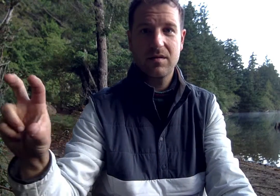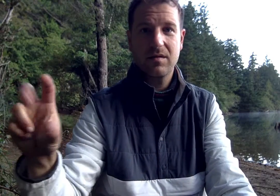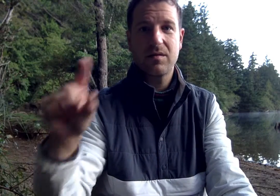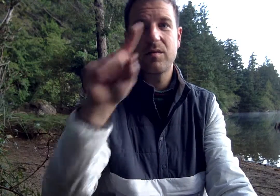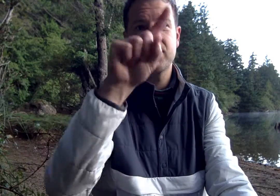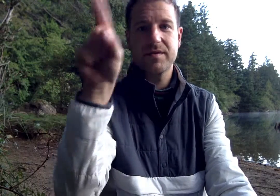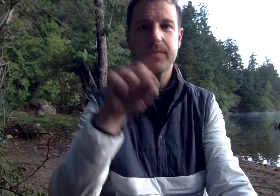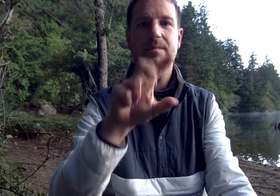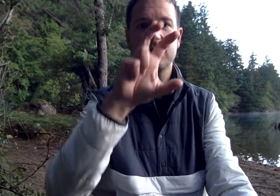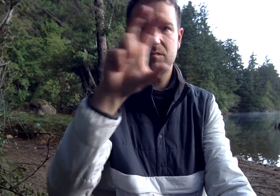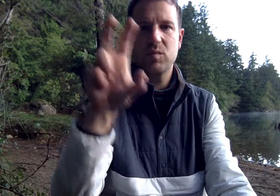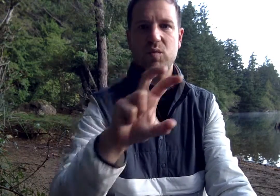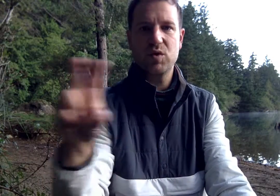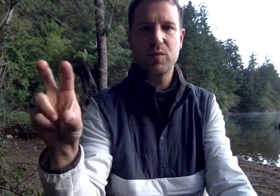the rows of them. Zoom.